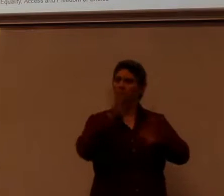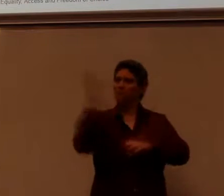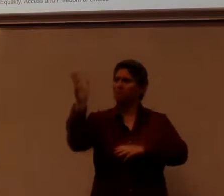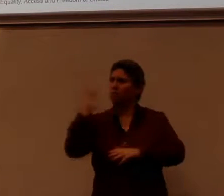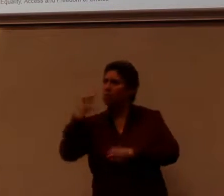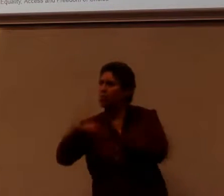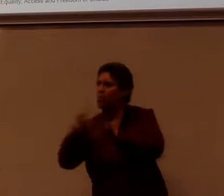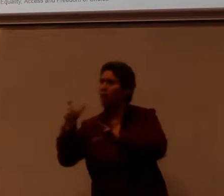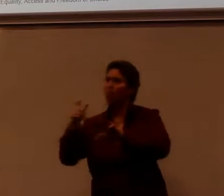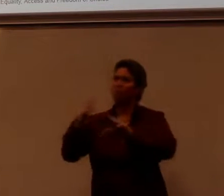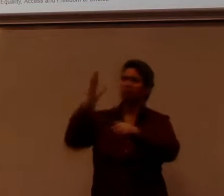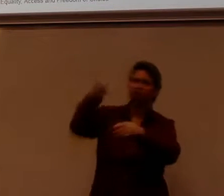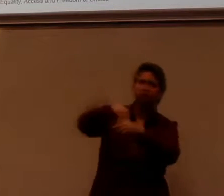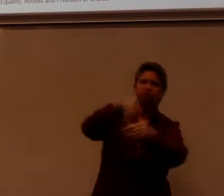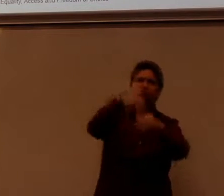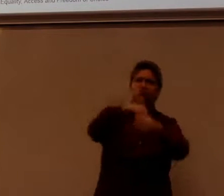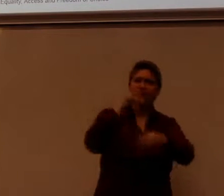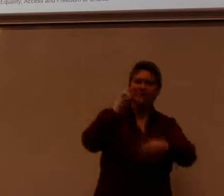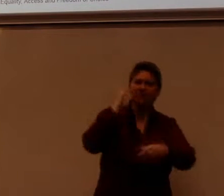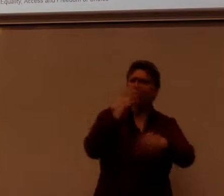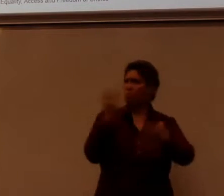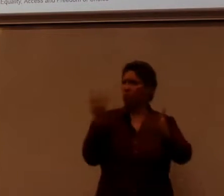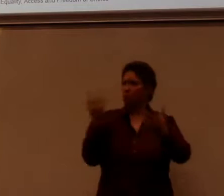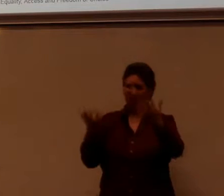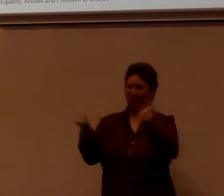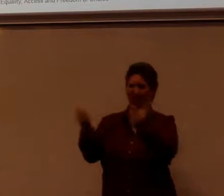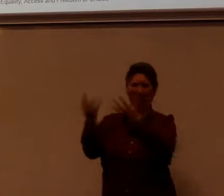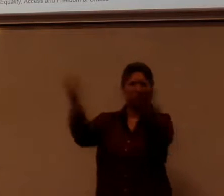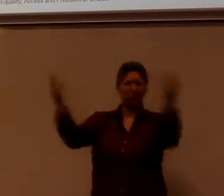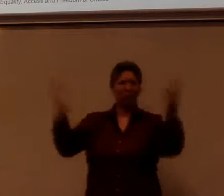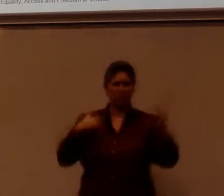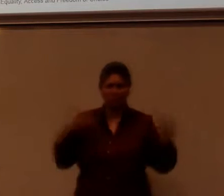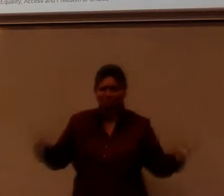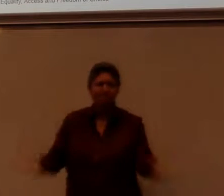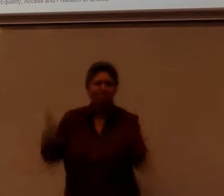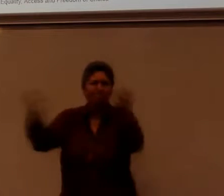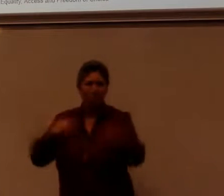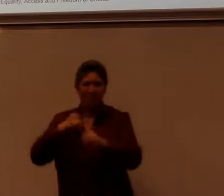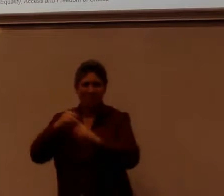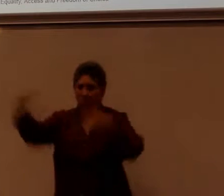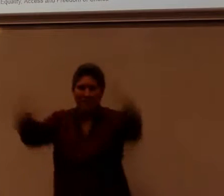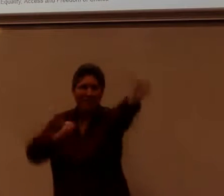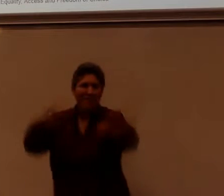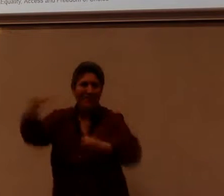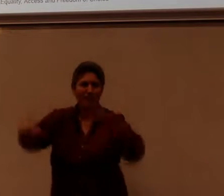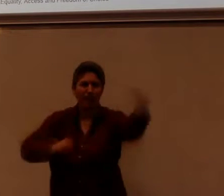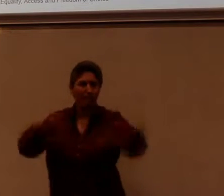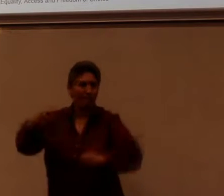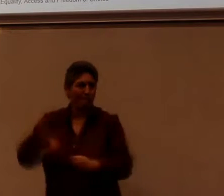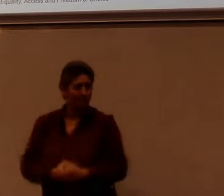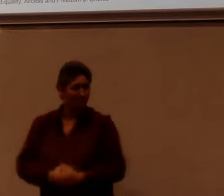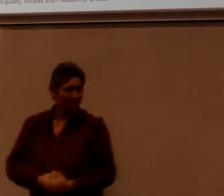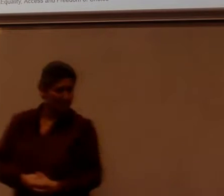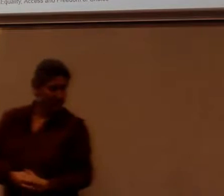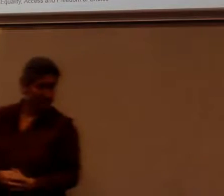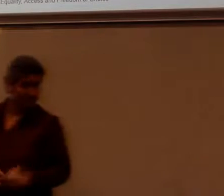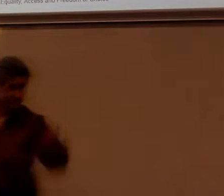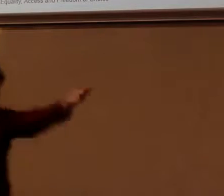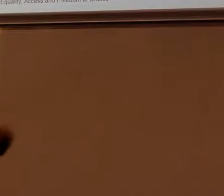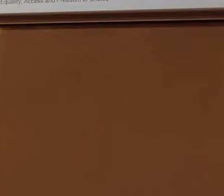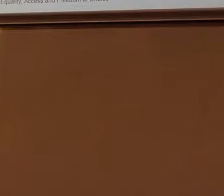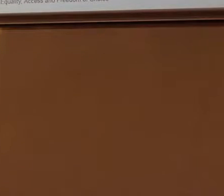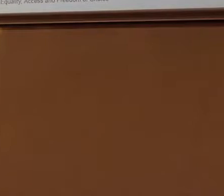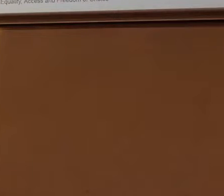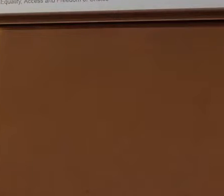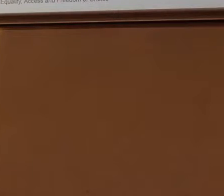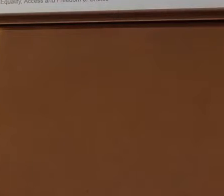parents, who friends, but they maybe go to a deaf youth club and they're not here, deaf school, there are people out there. We just want to encourage them to apply and